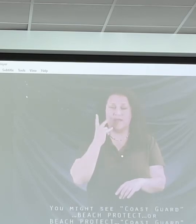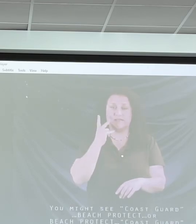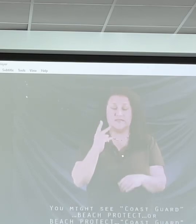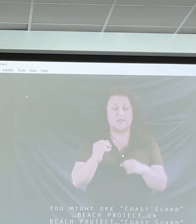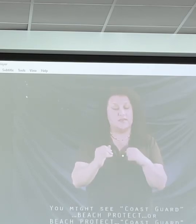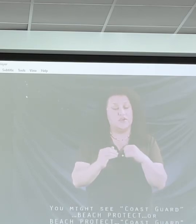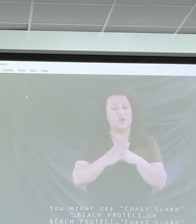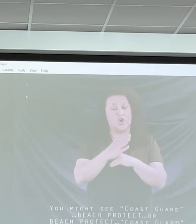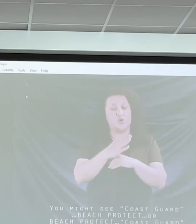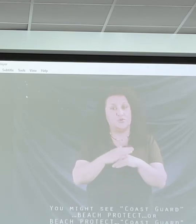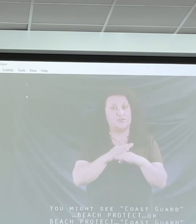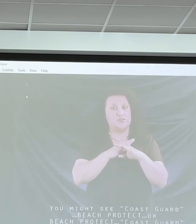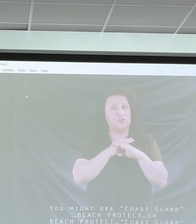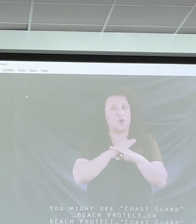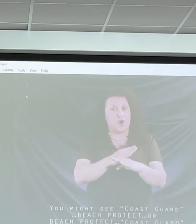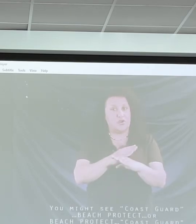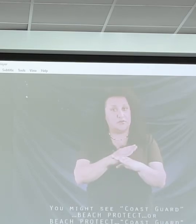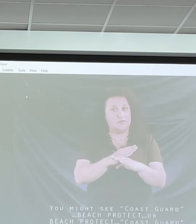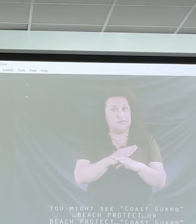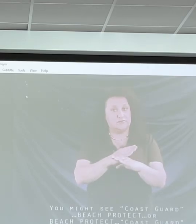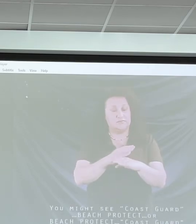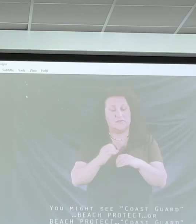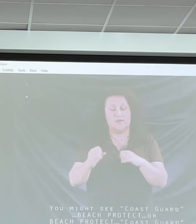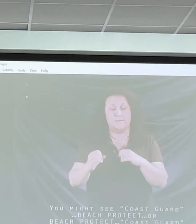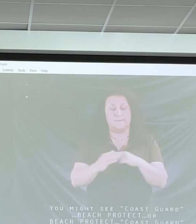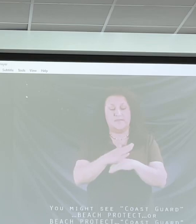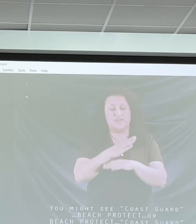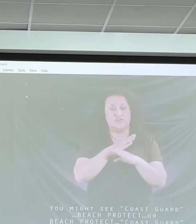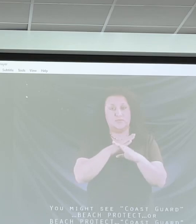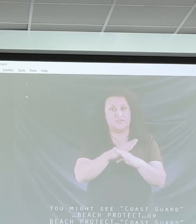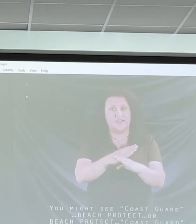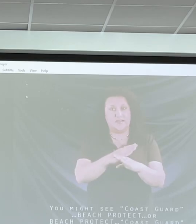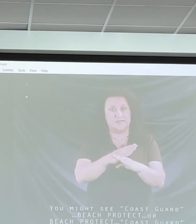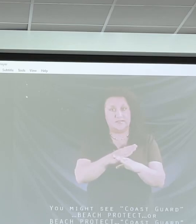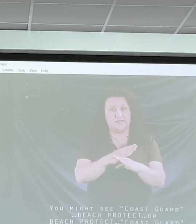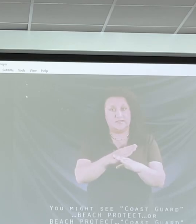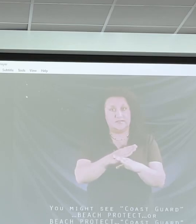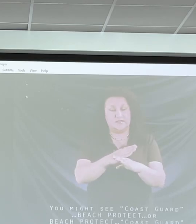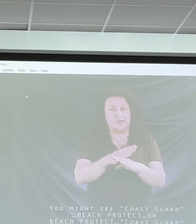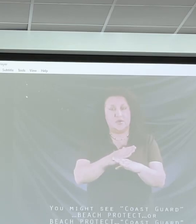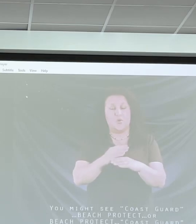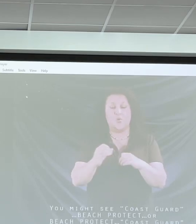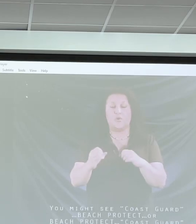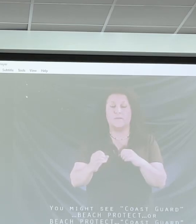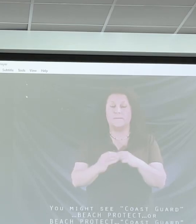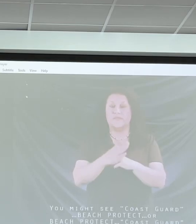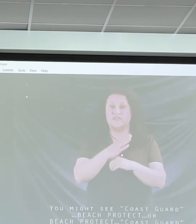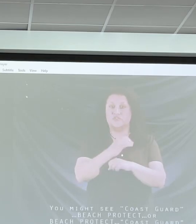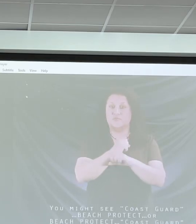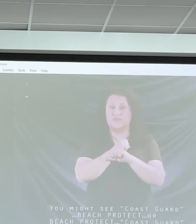see Coast Guard, Beach Protect, or Beach